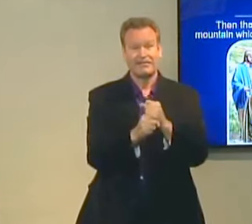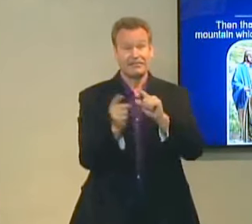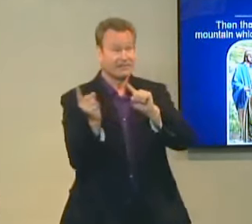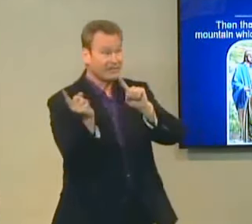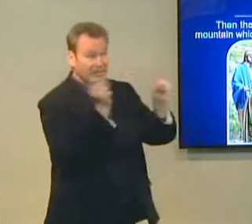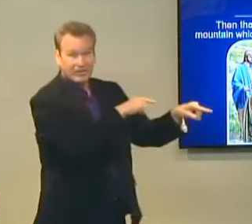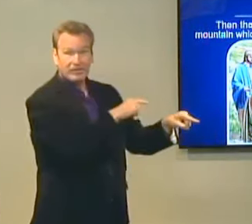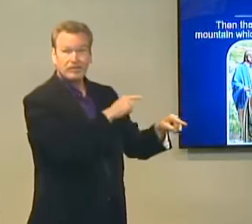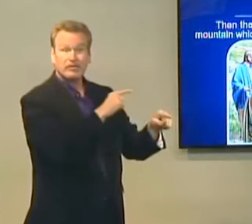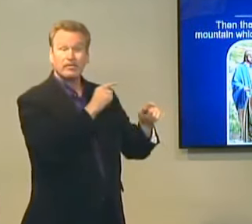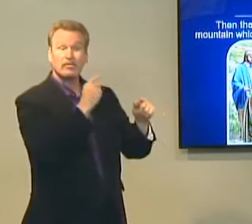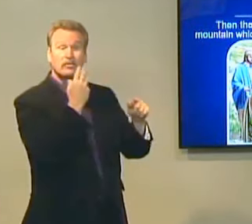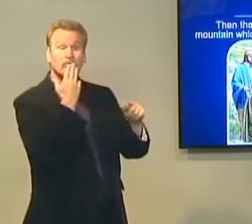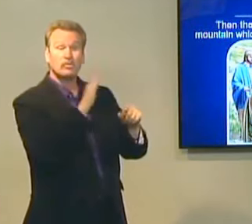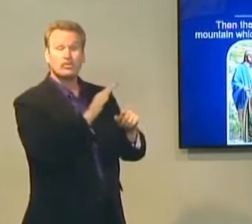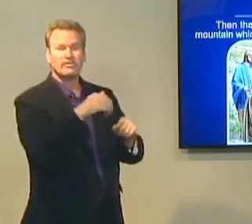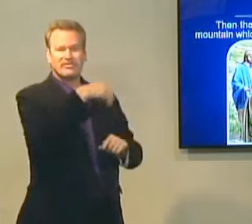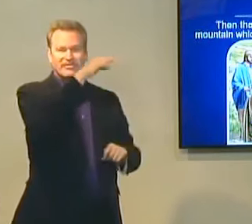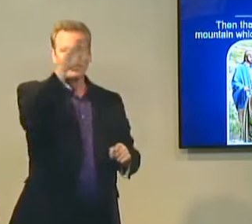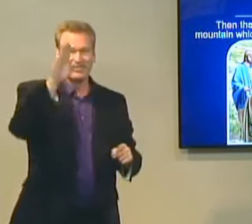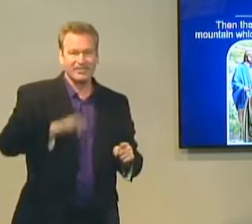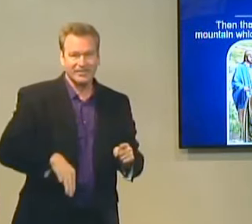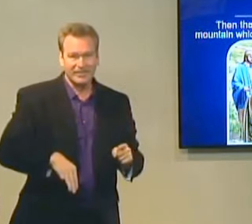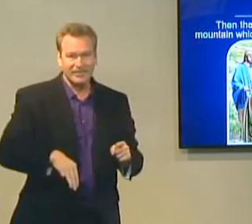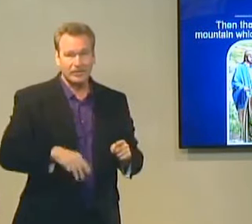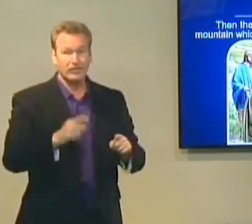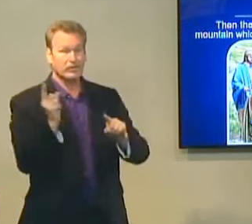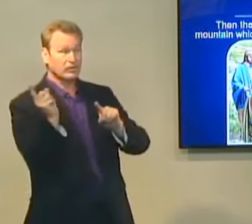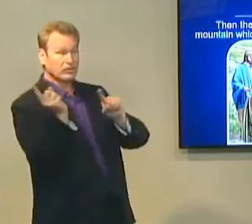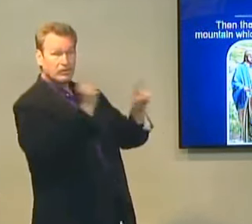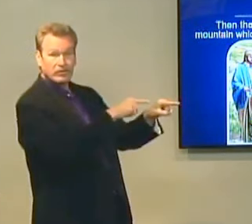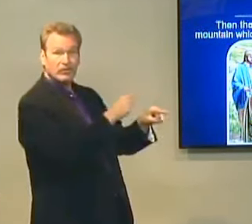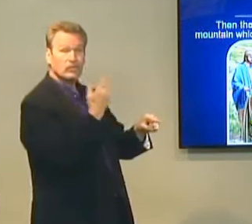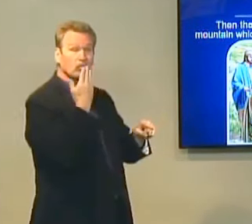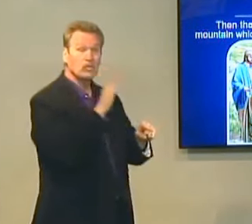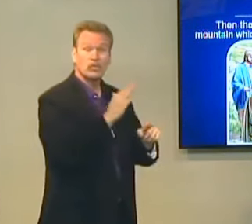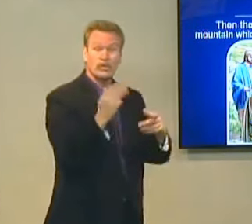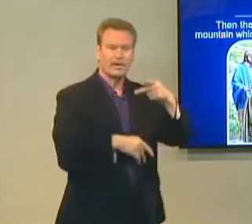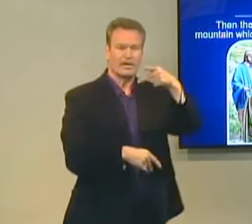Now Jerusalem. They had to go to Jerusalem. For the feasts. For the feast of Passover. they would go there.